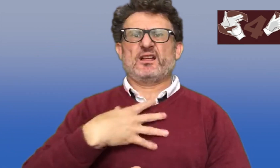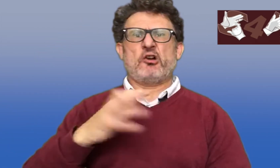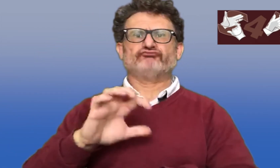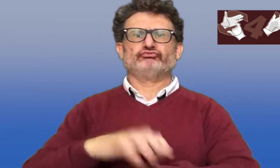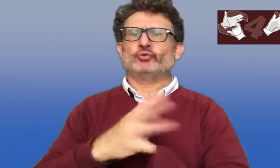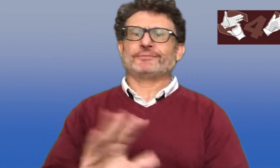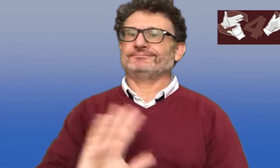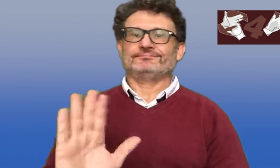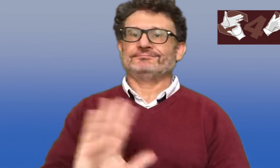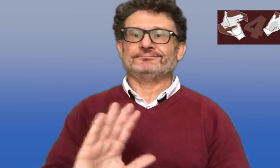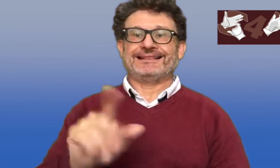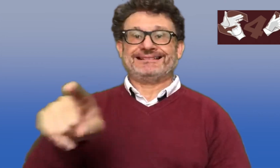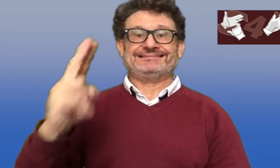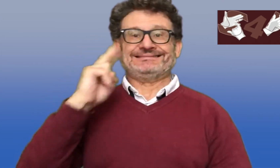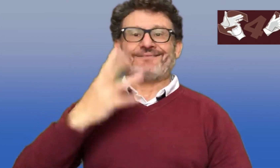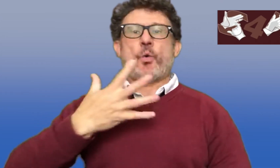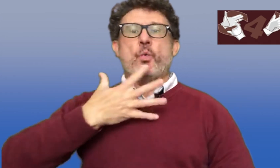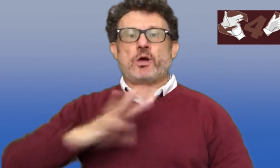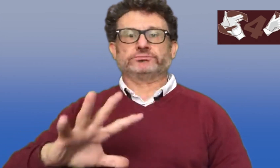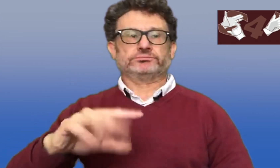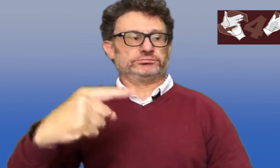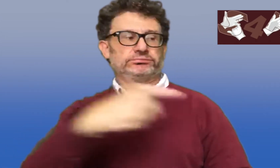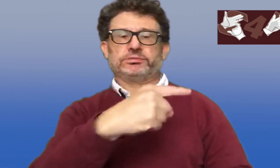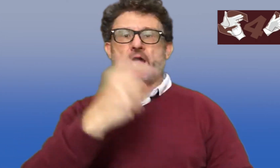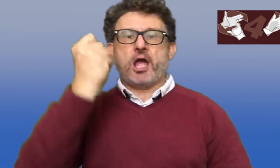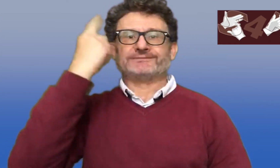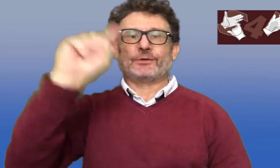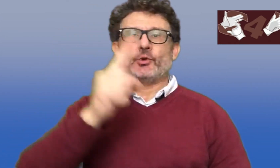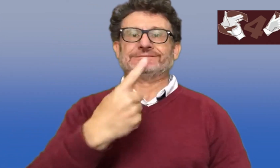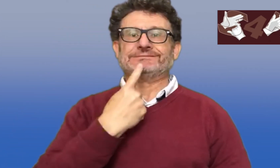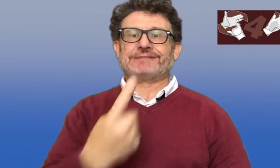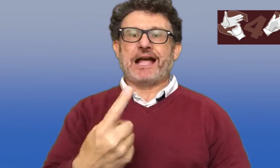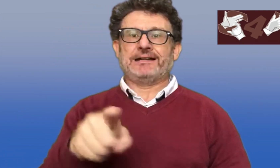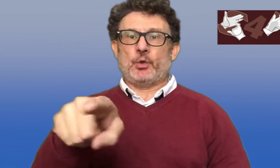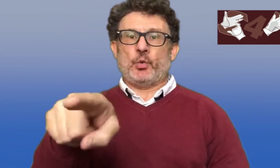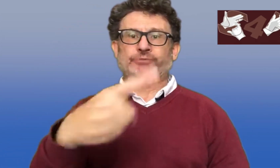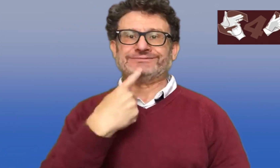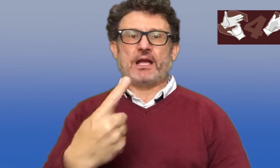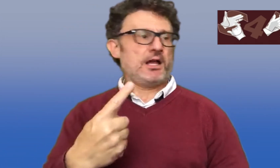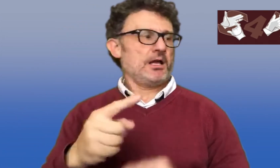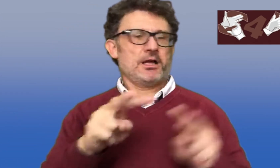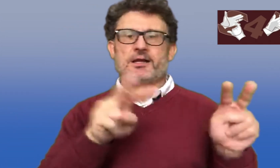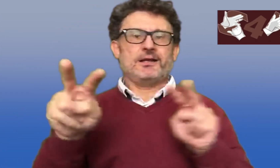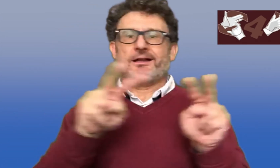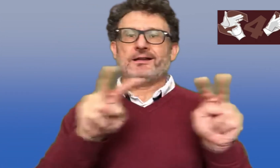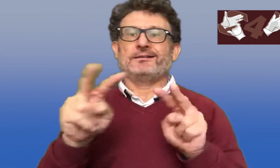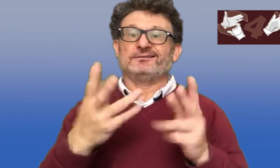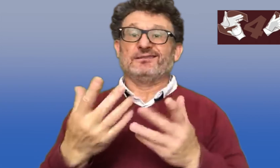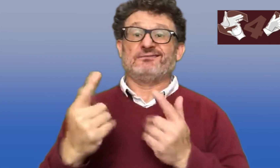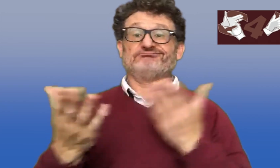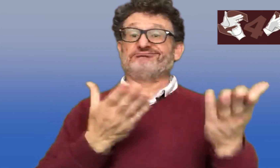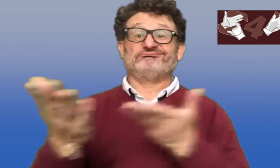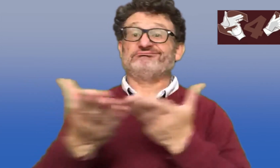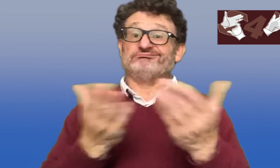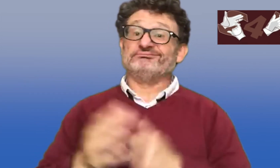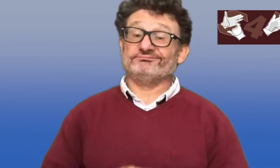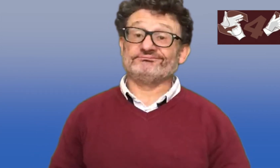please don't feel just because they're looking away from you, it's a sense of rudeness. It's just that the deaf person needs to understand what you're saying through